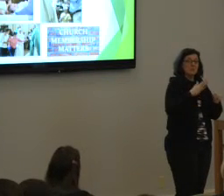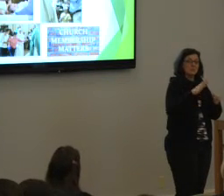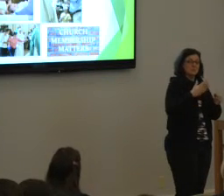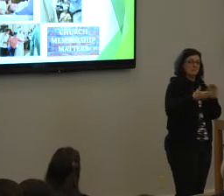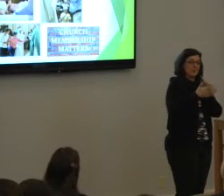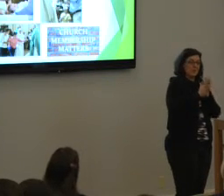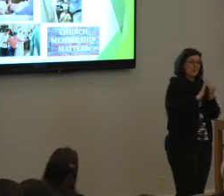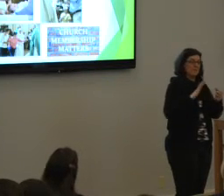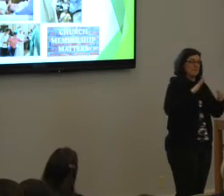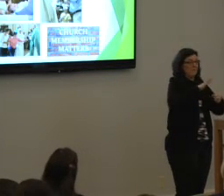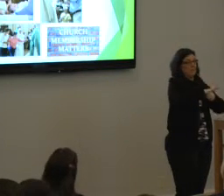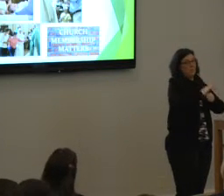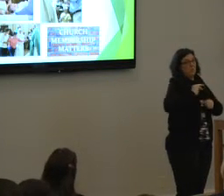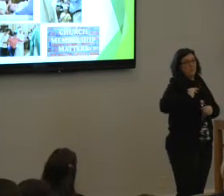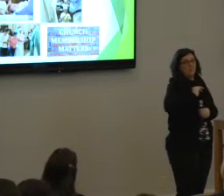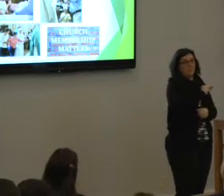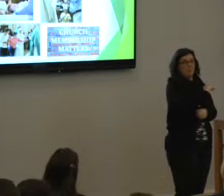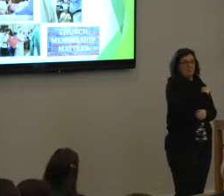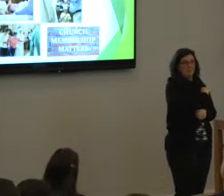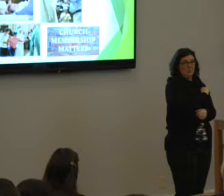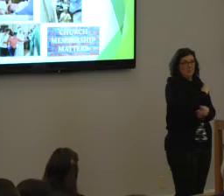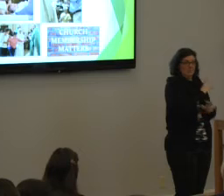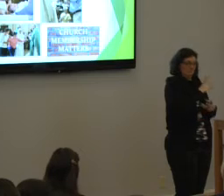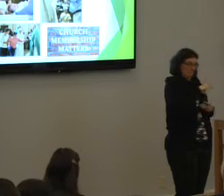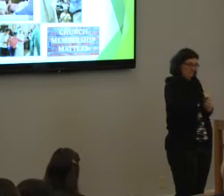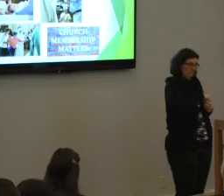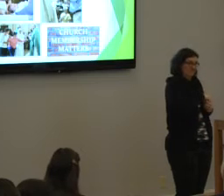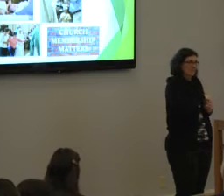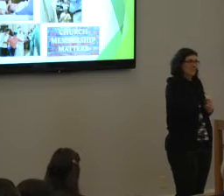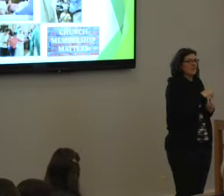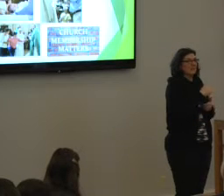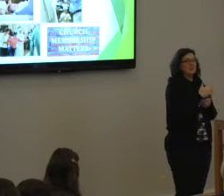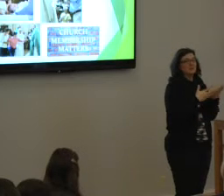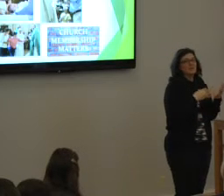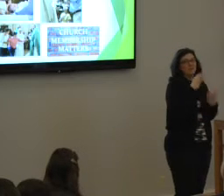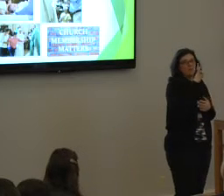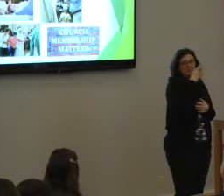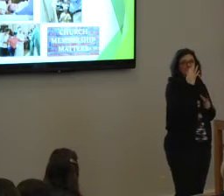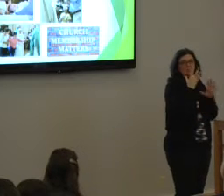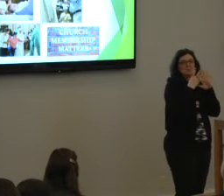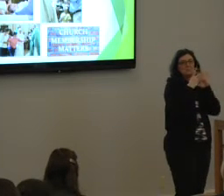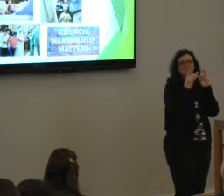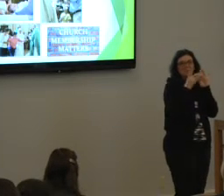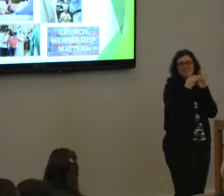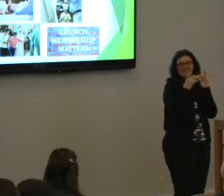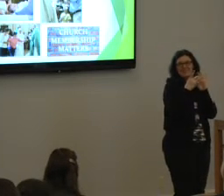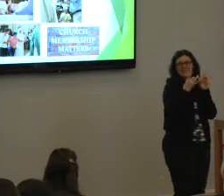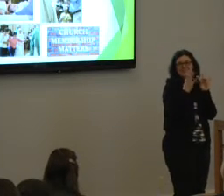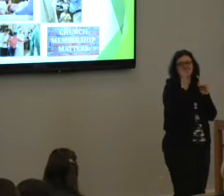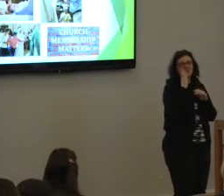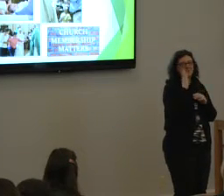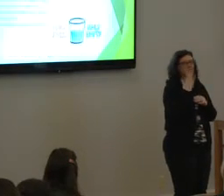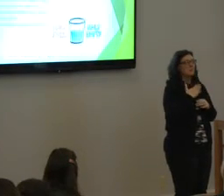means? To receive, you've heard some of my communion stories.